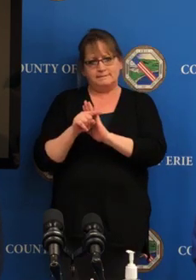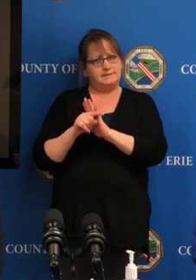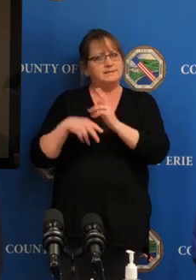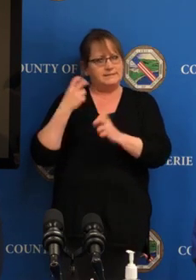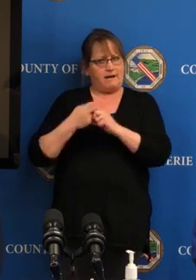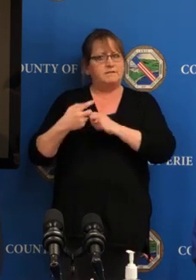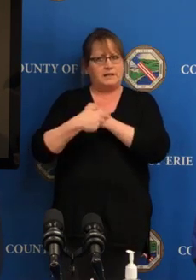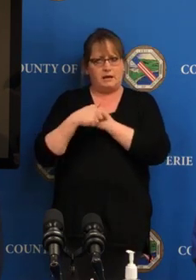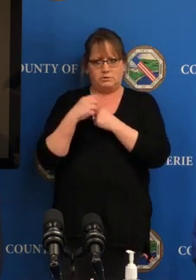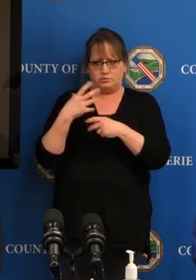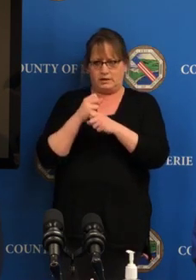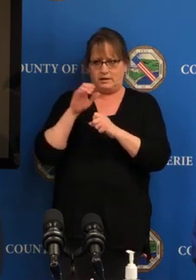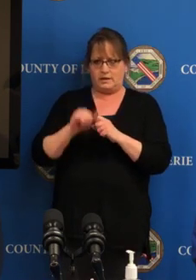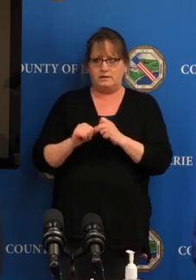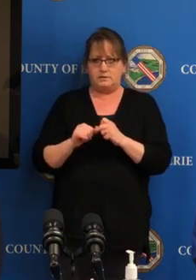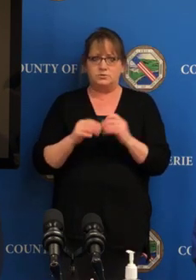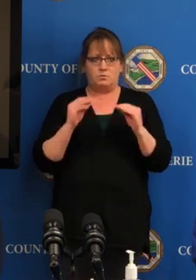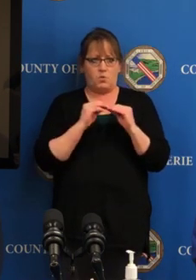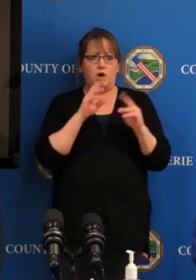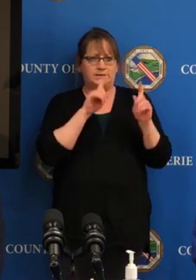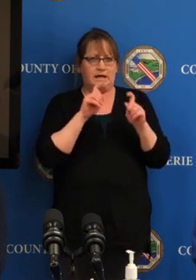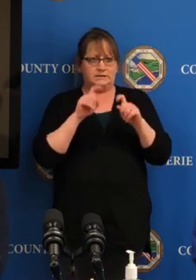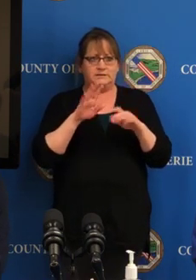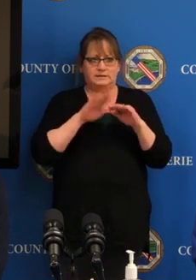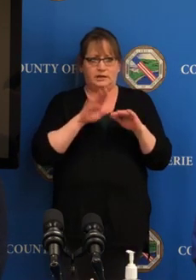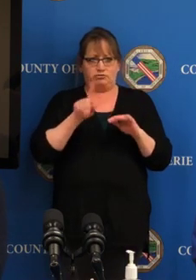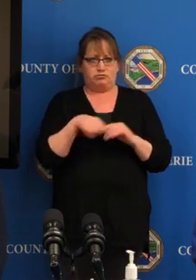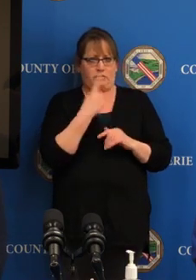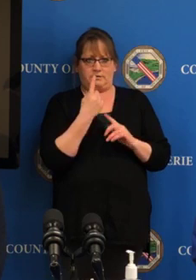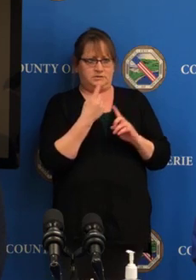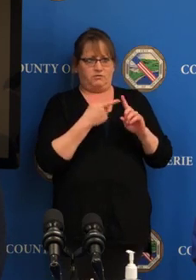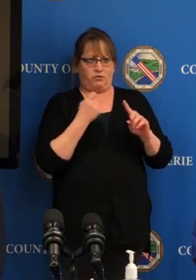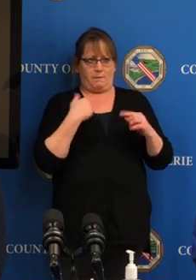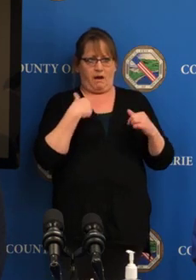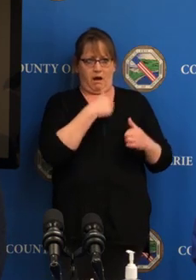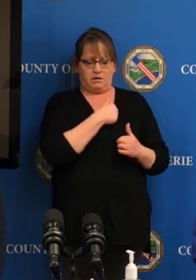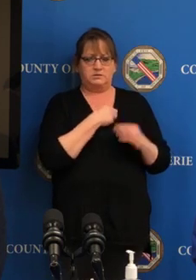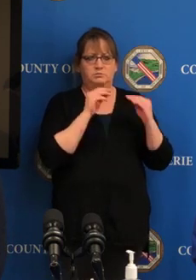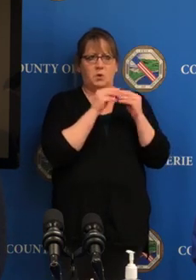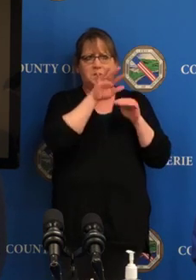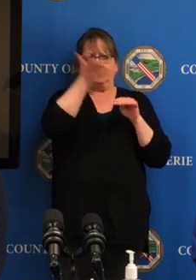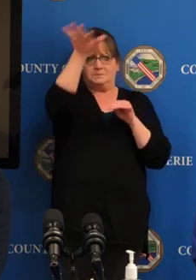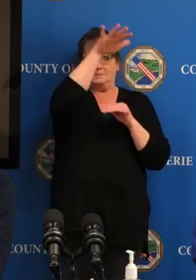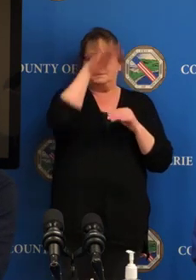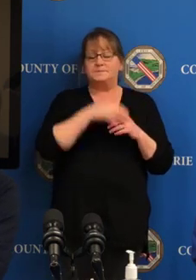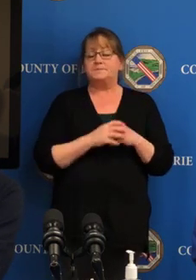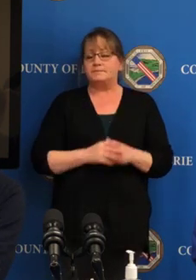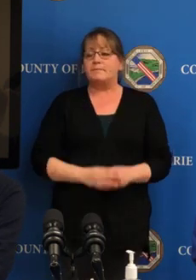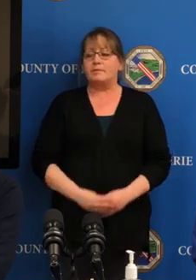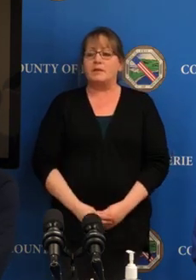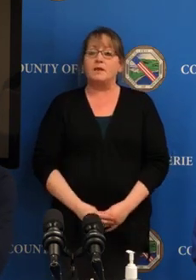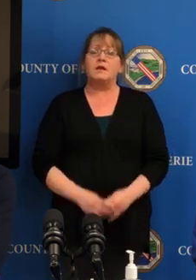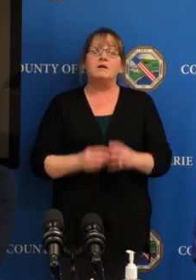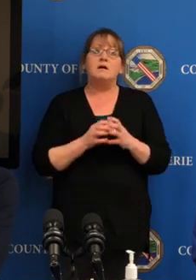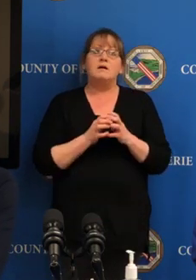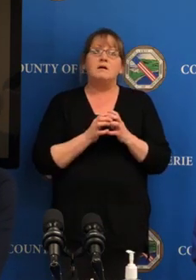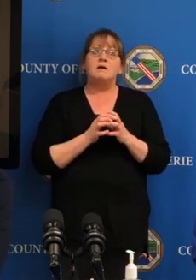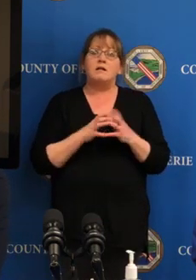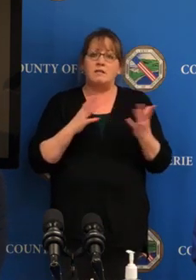more people have been tested than what's just been tested by the Erie County Public Health Lab. Now, a lot of questions